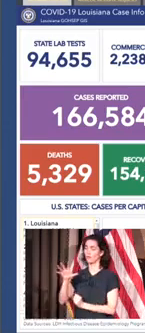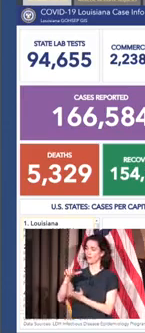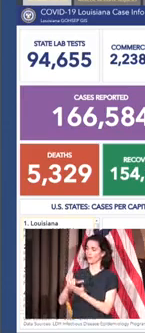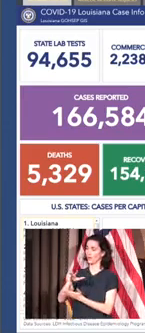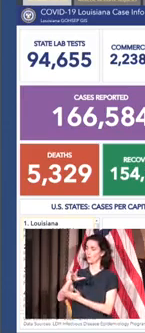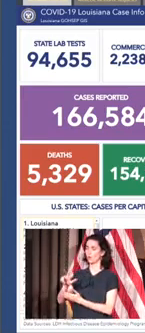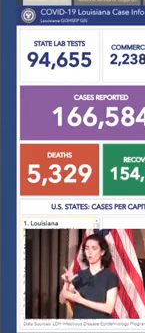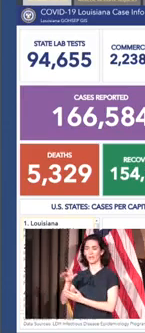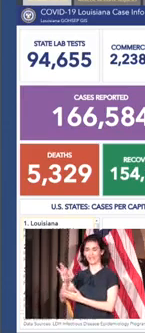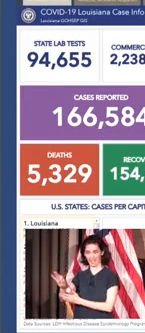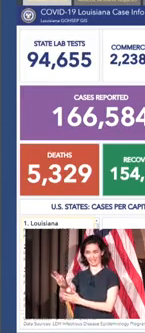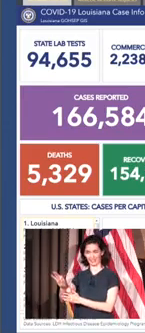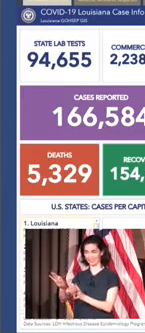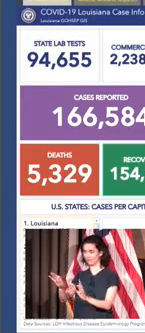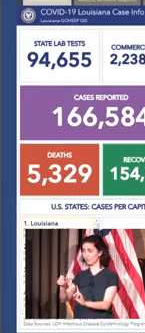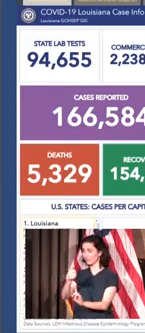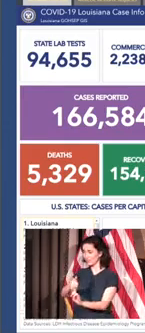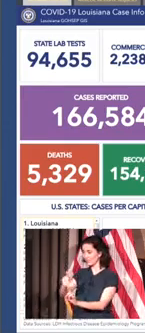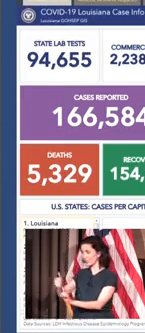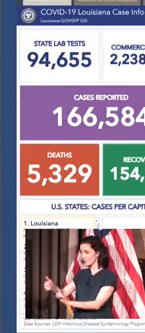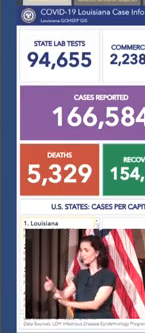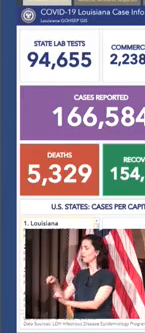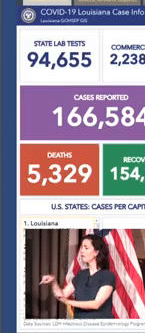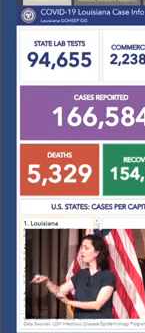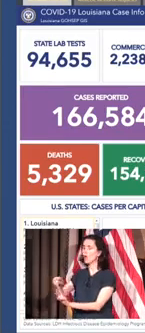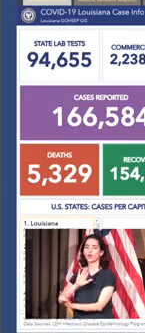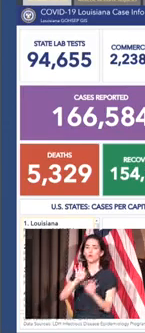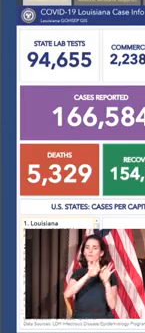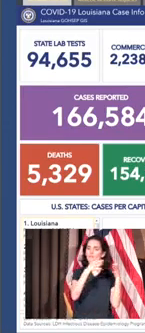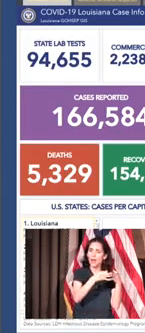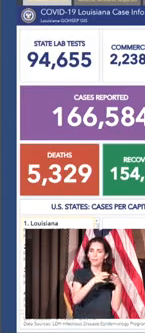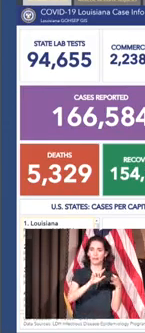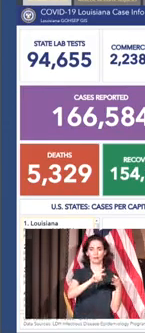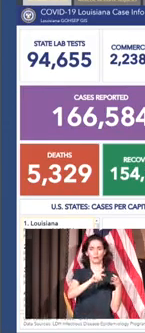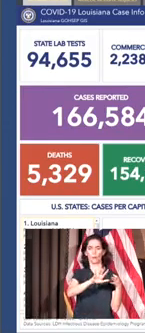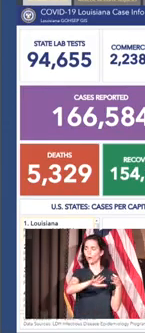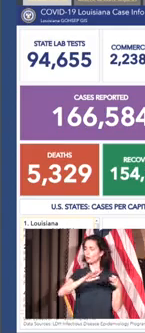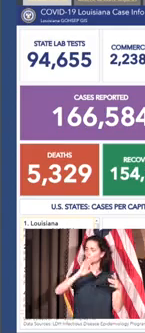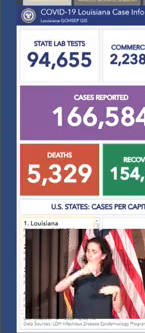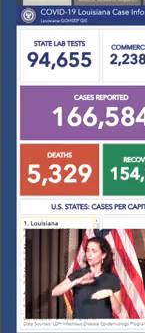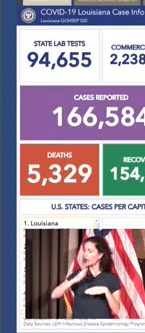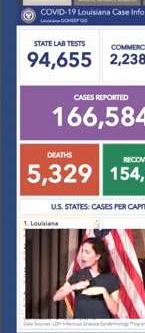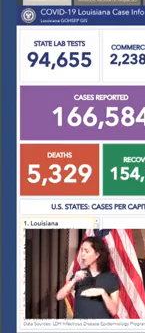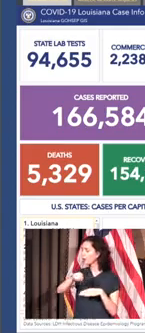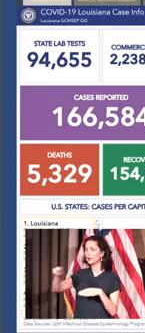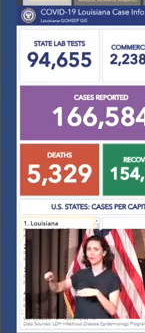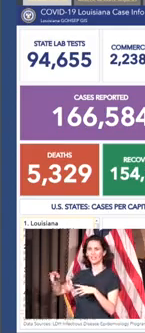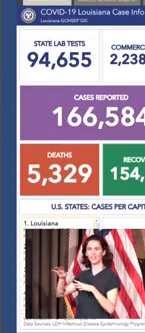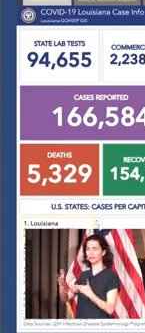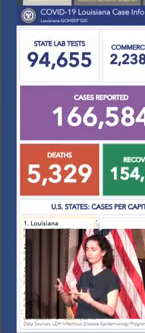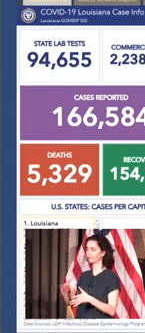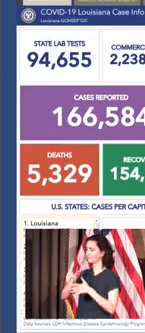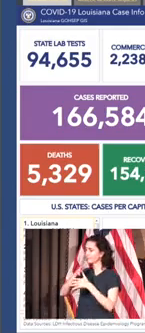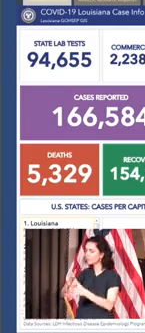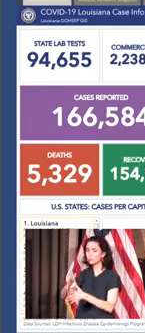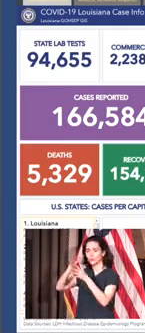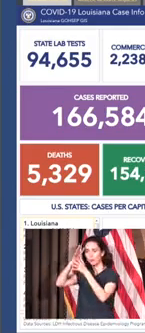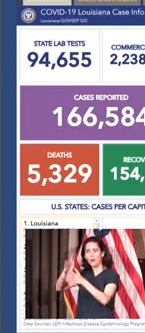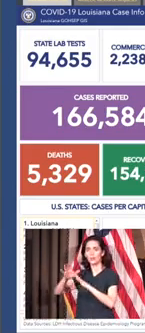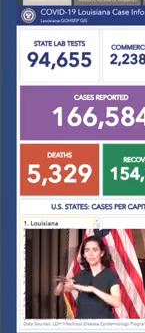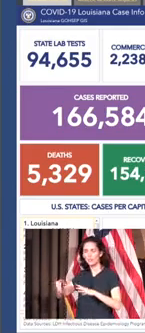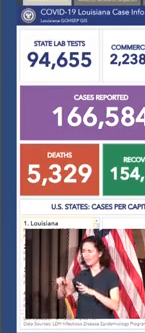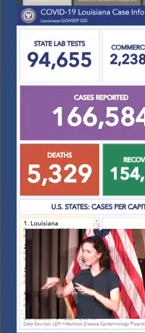5,329 individuals were people's brothers and sisters and mothers and fathers and aunts and uncles, grandparents, children. So